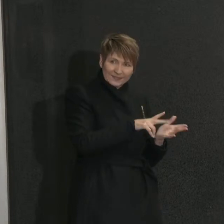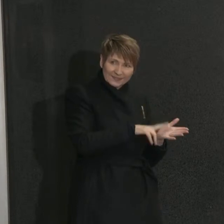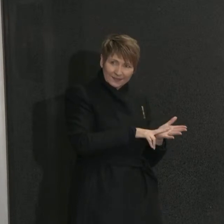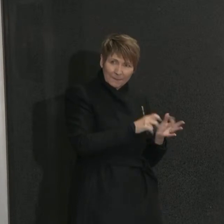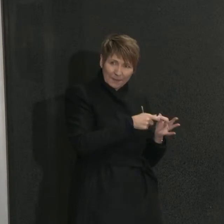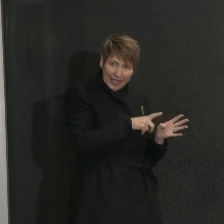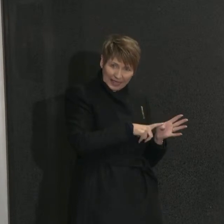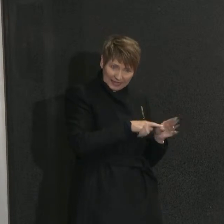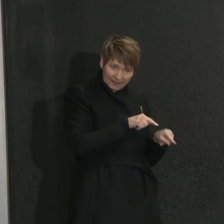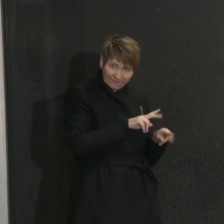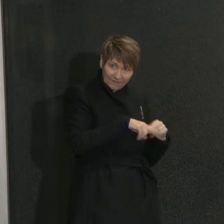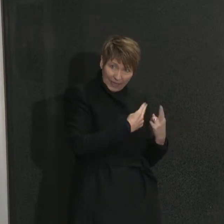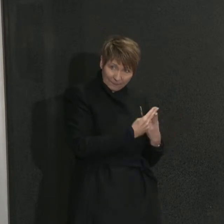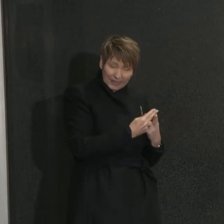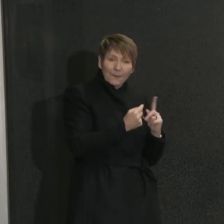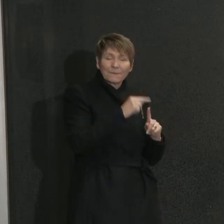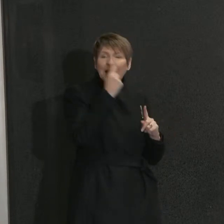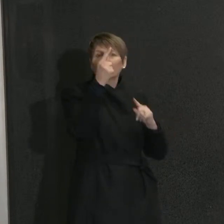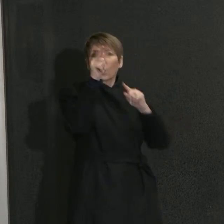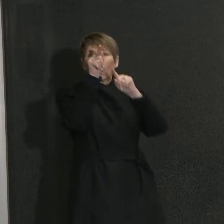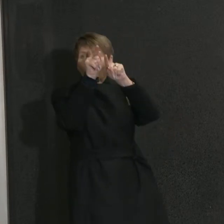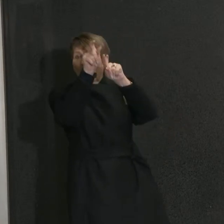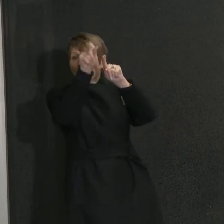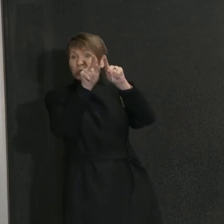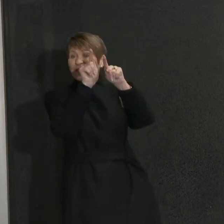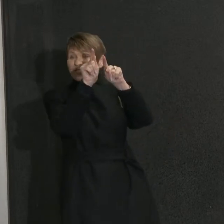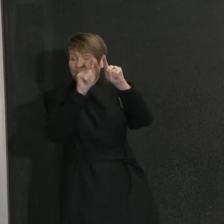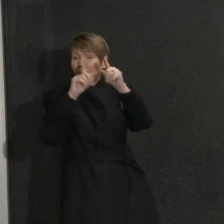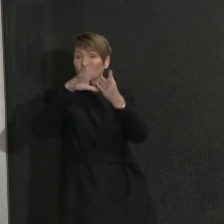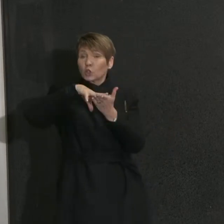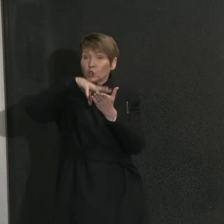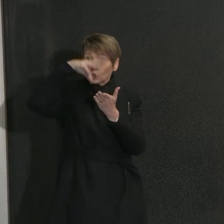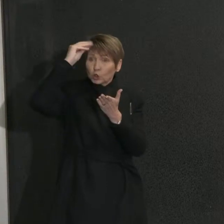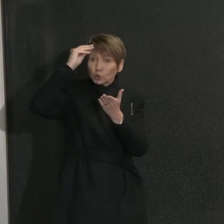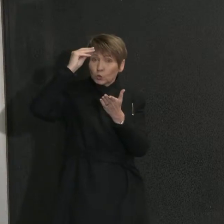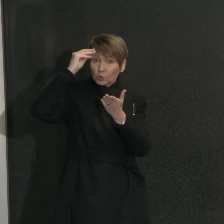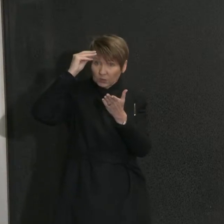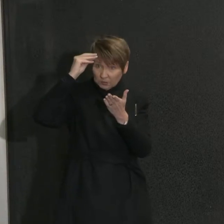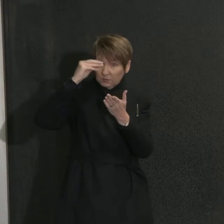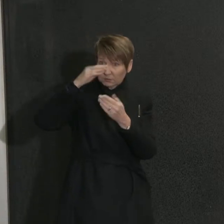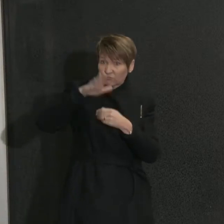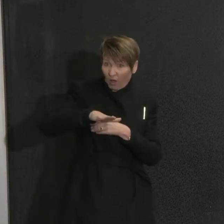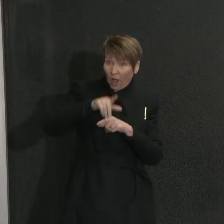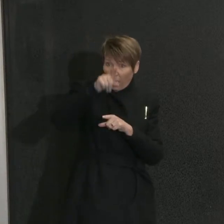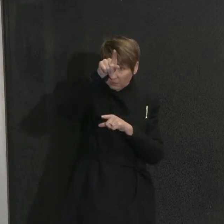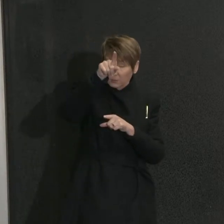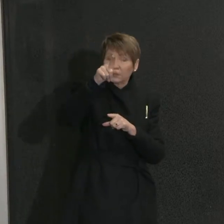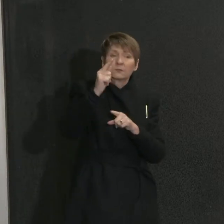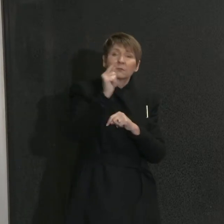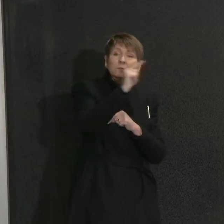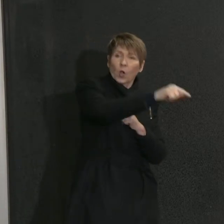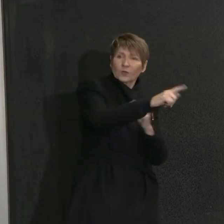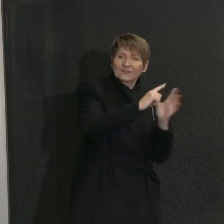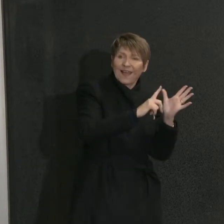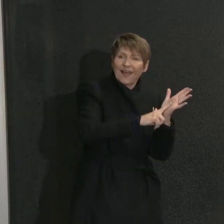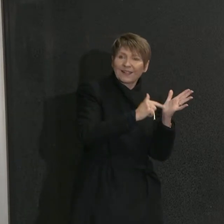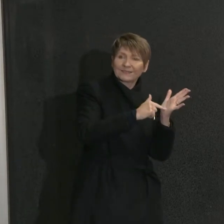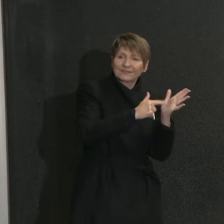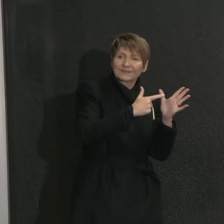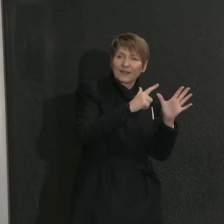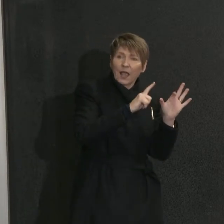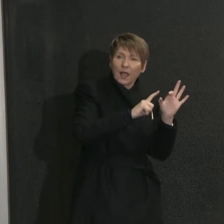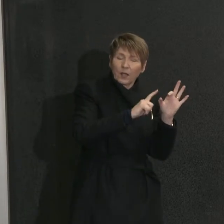College. That's a connection that we have. And also, we've had a number of reports of security guards, traffic